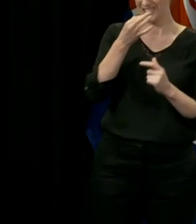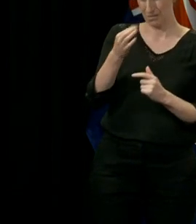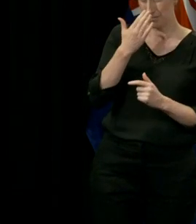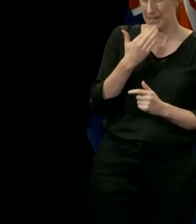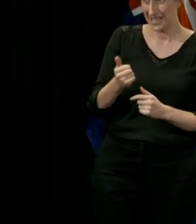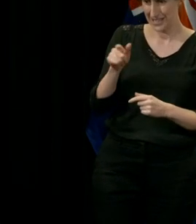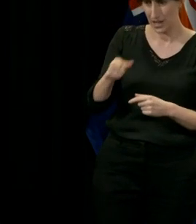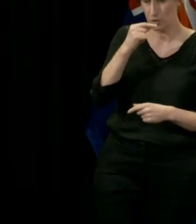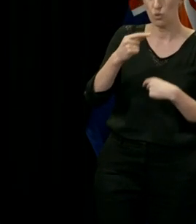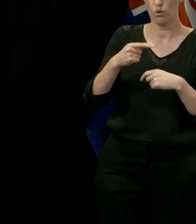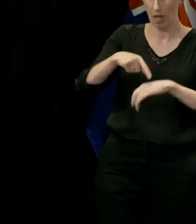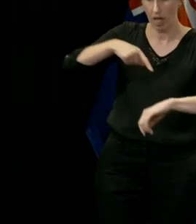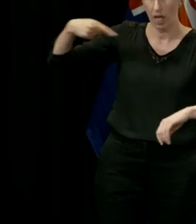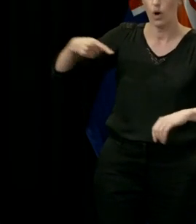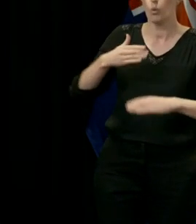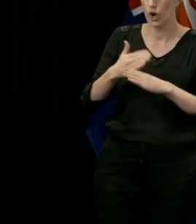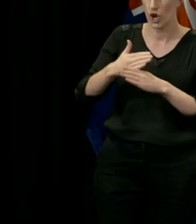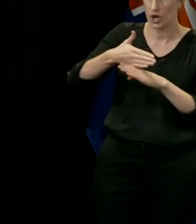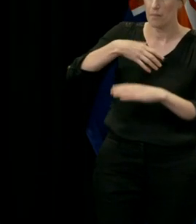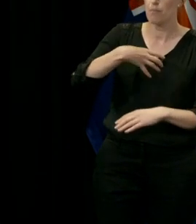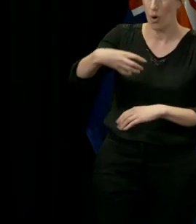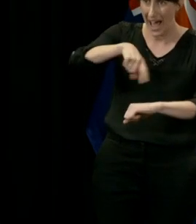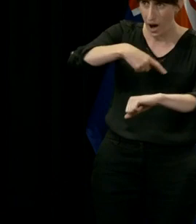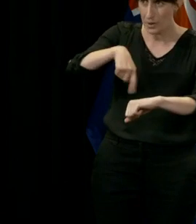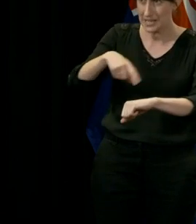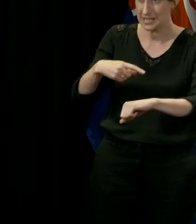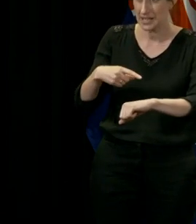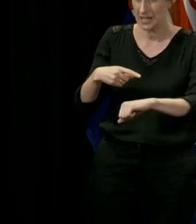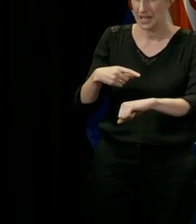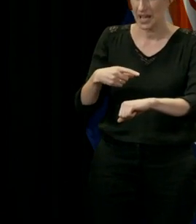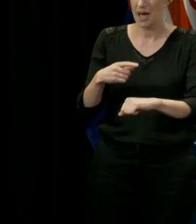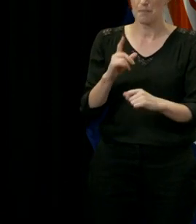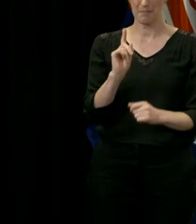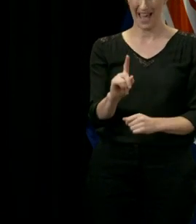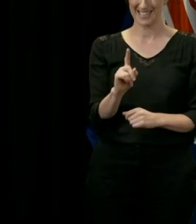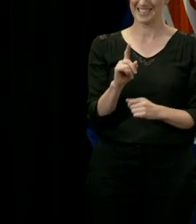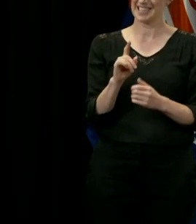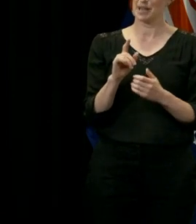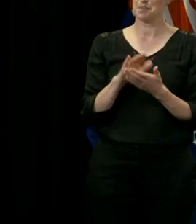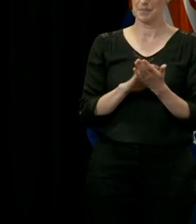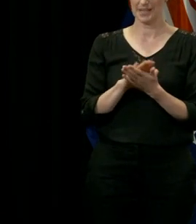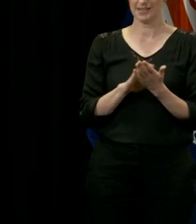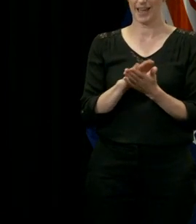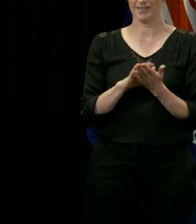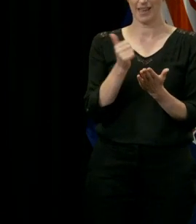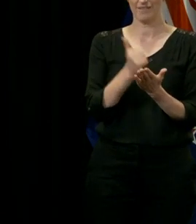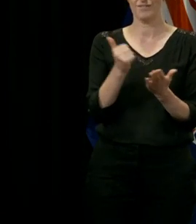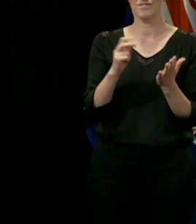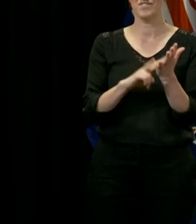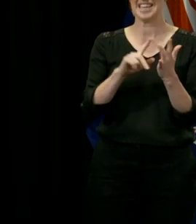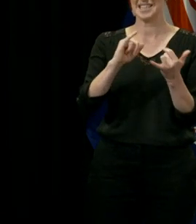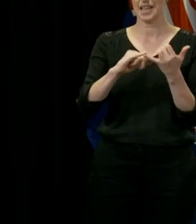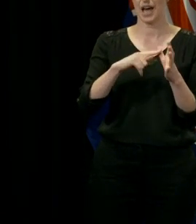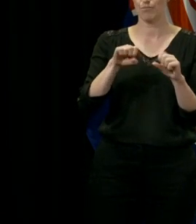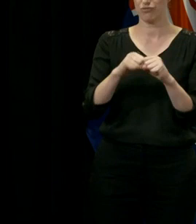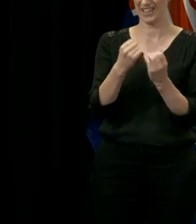visas. And this is specifically for home care or just general? Yes, the example is an international student working in a